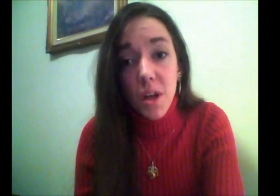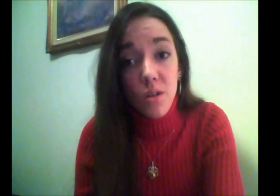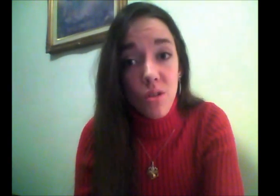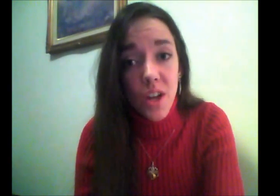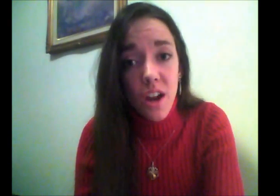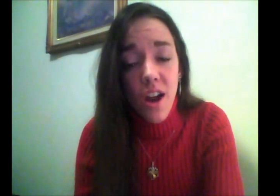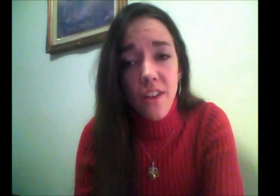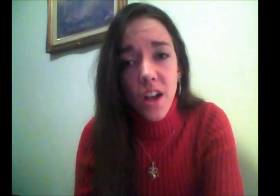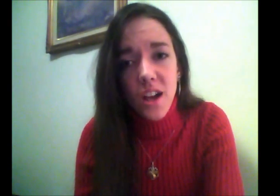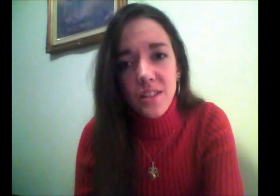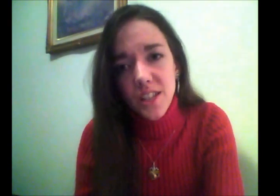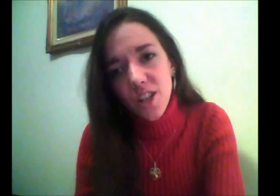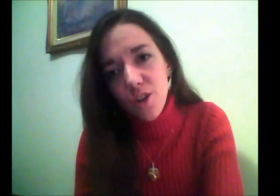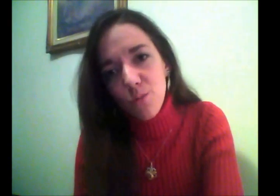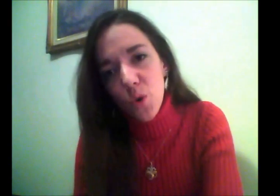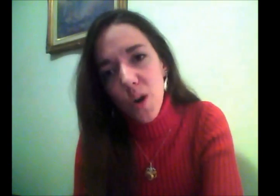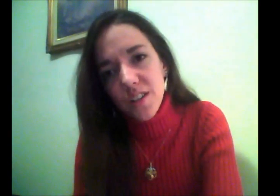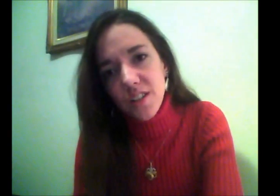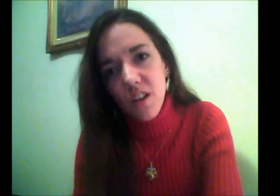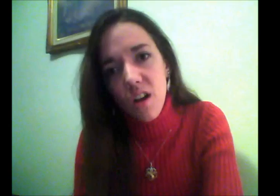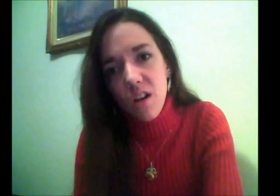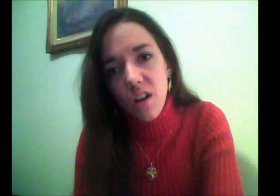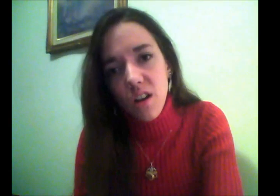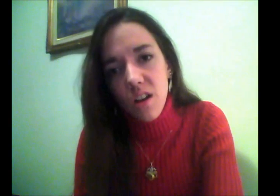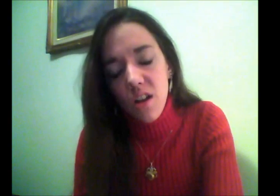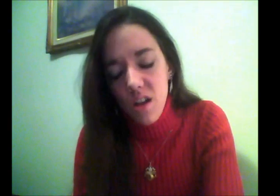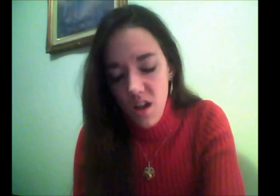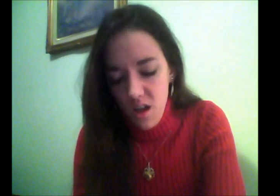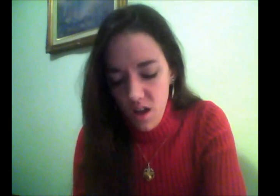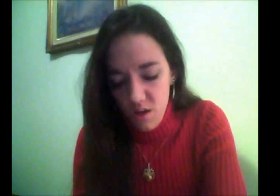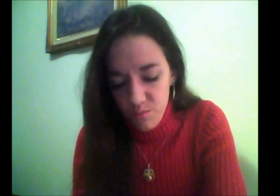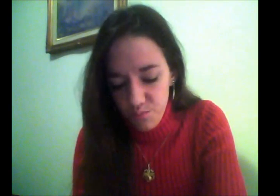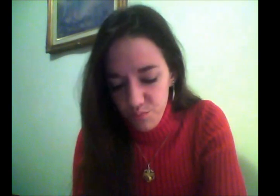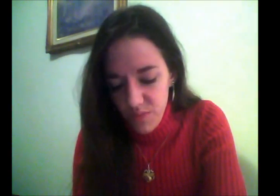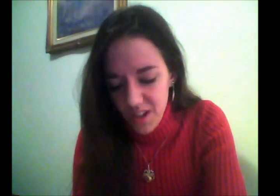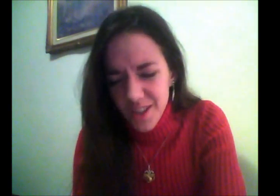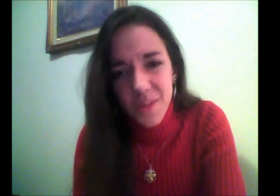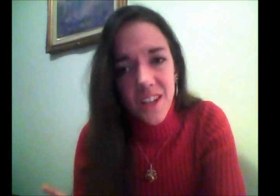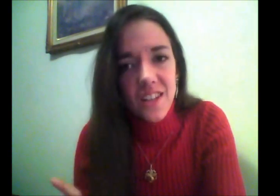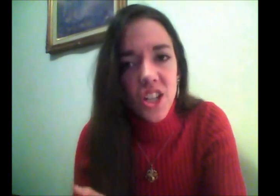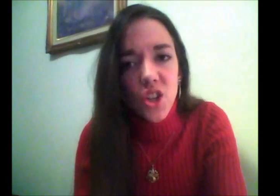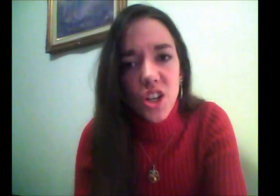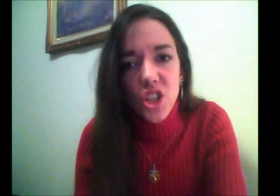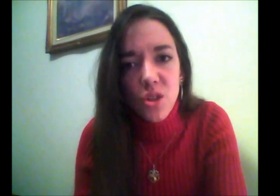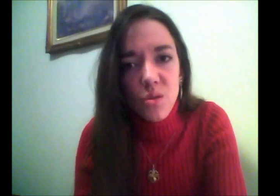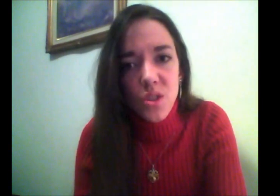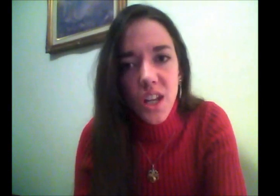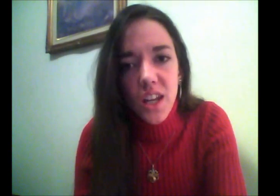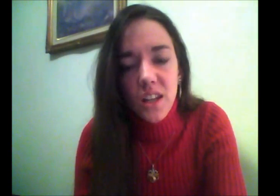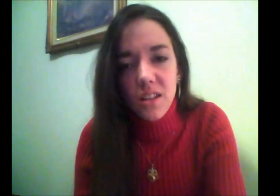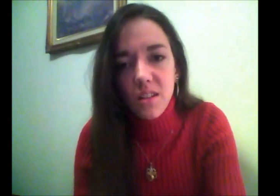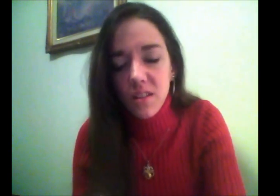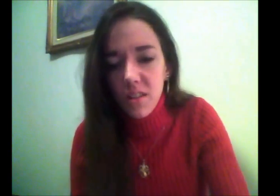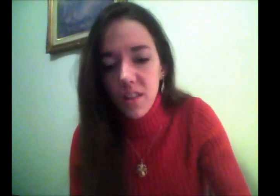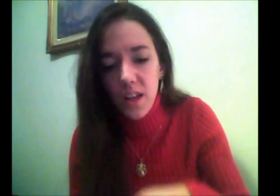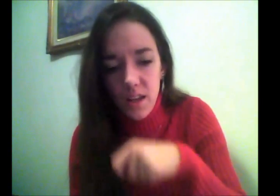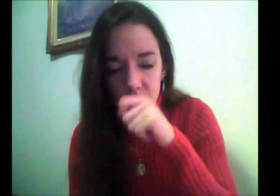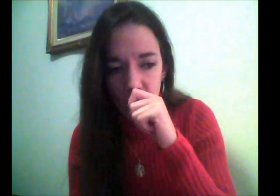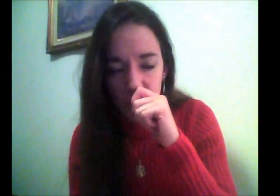medical care. I've gotten some requests on um, some signs that you can use in the